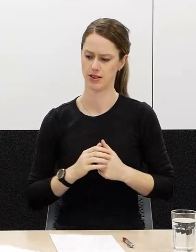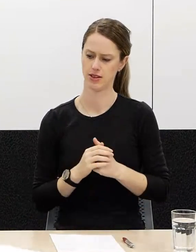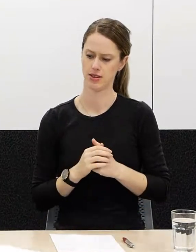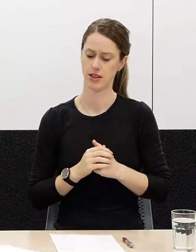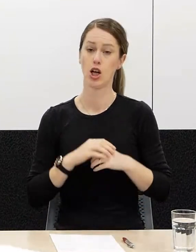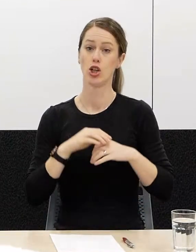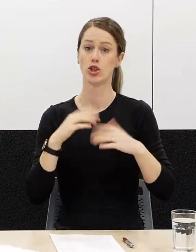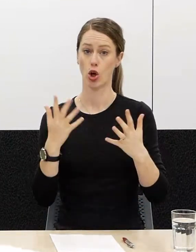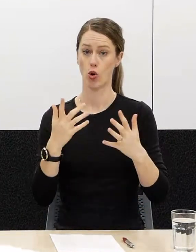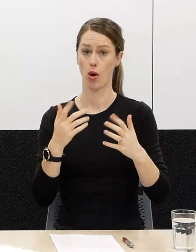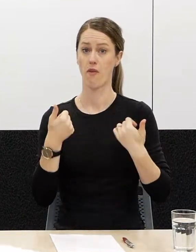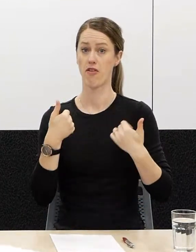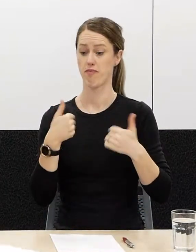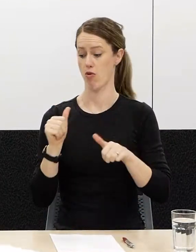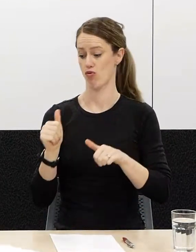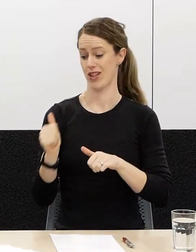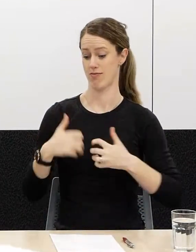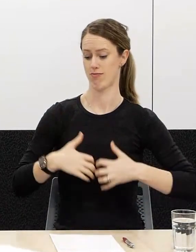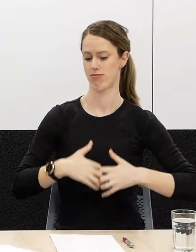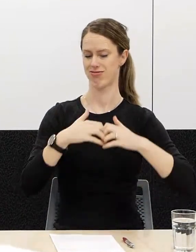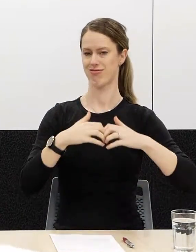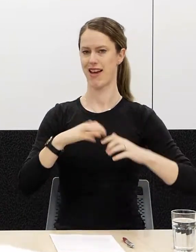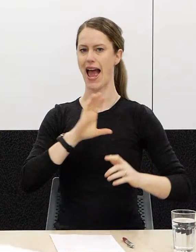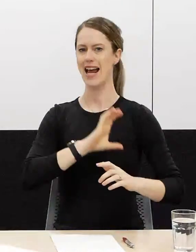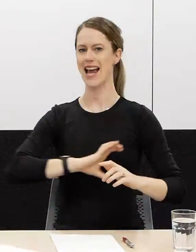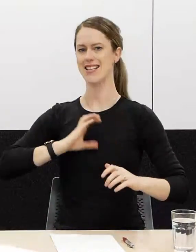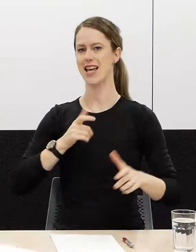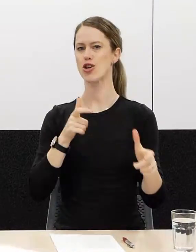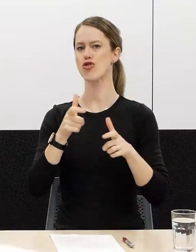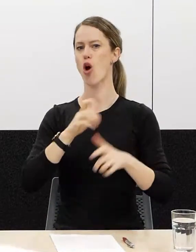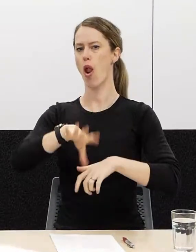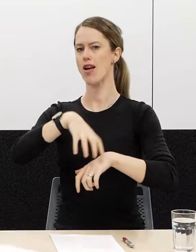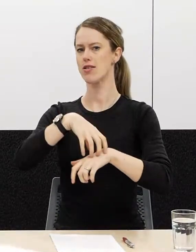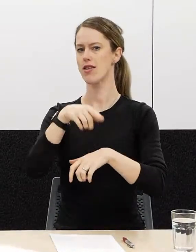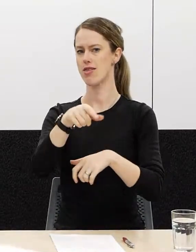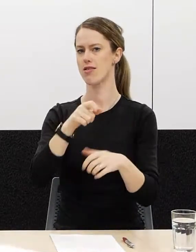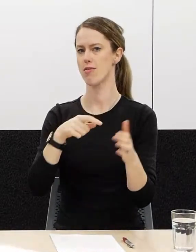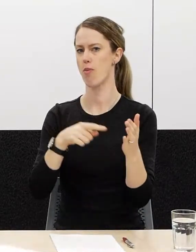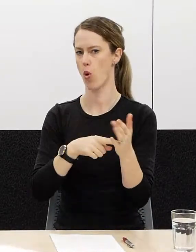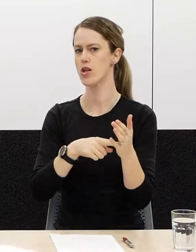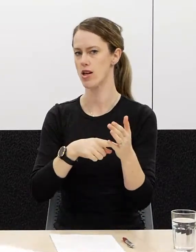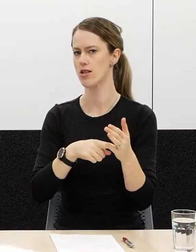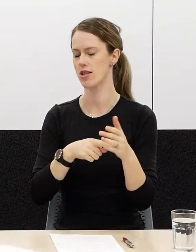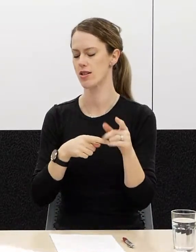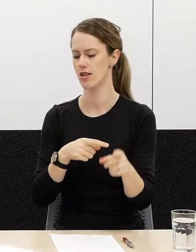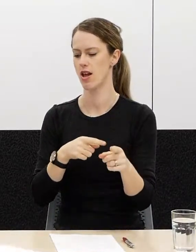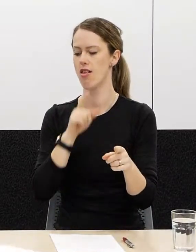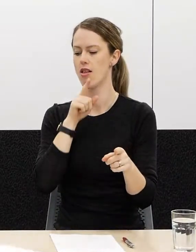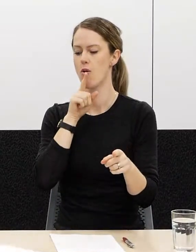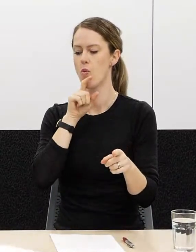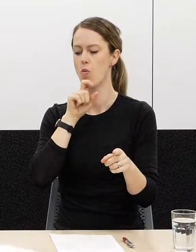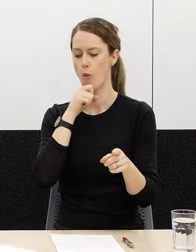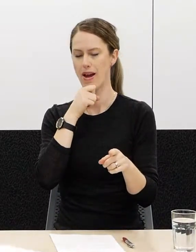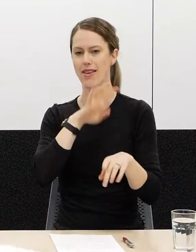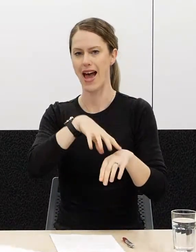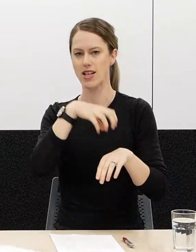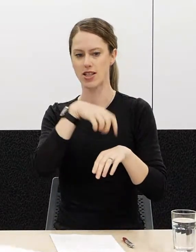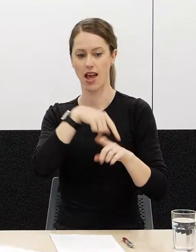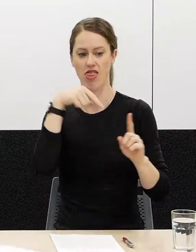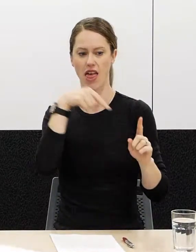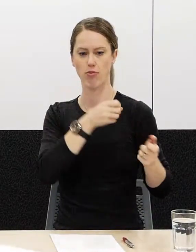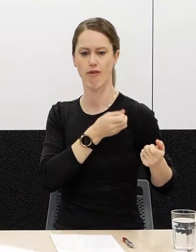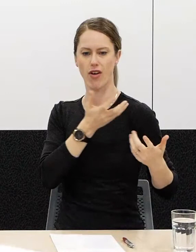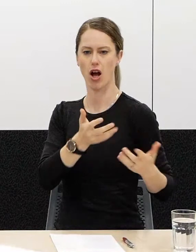So the establishment of the Cancer Control Agency is a really important element of that. It will be the agency that